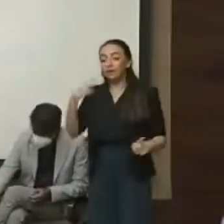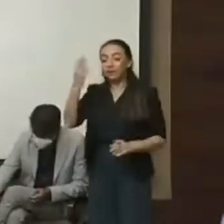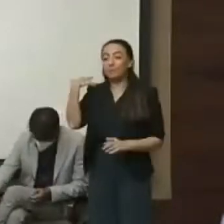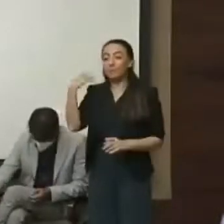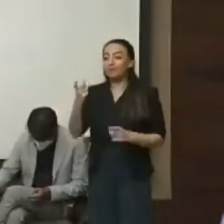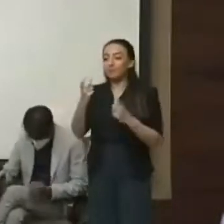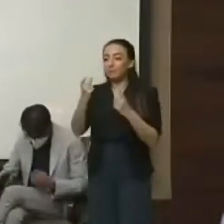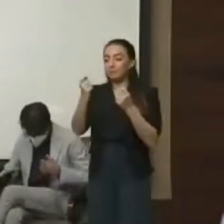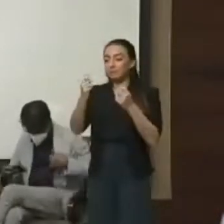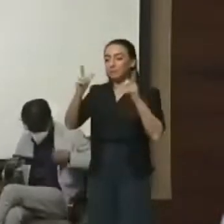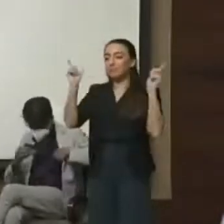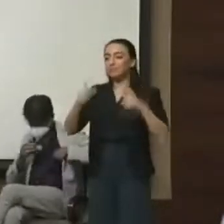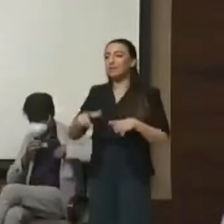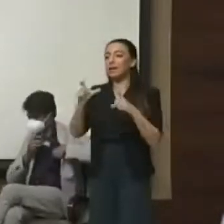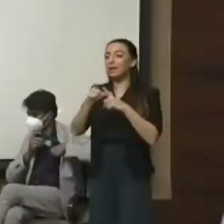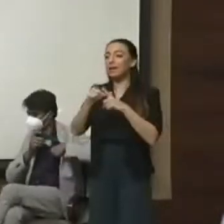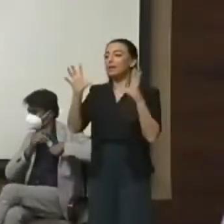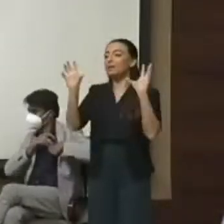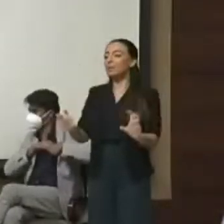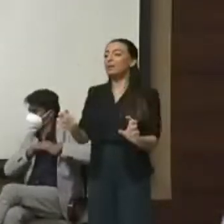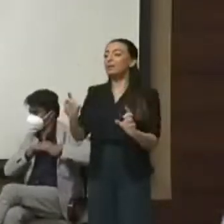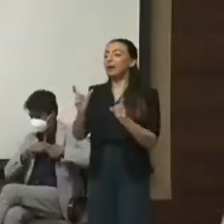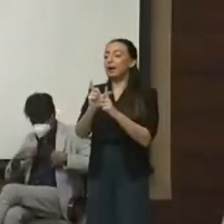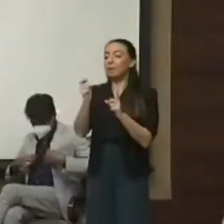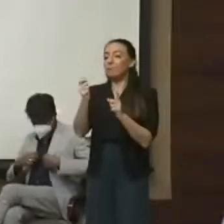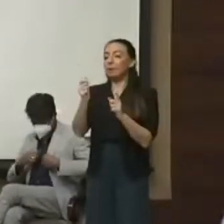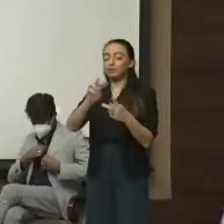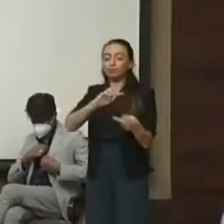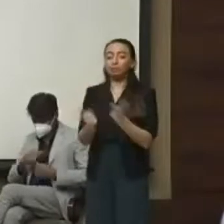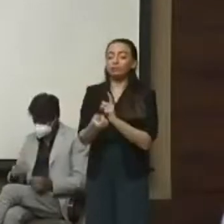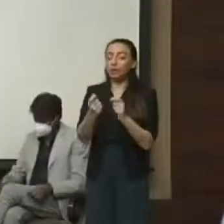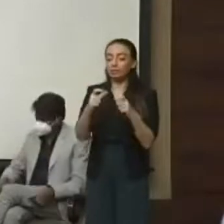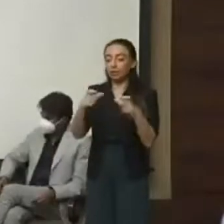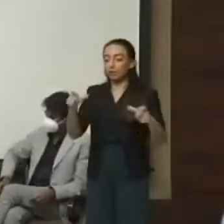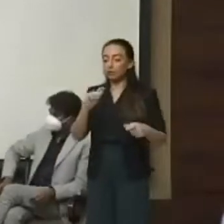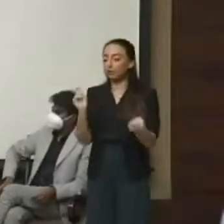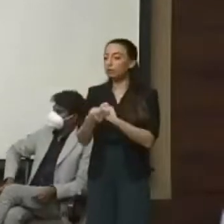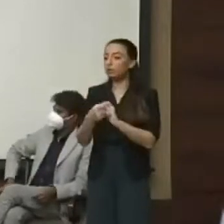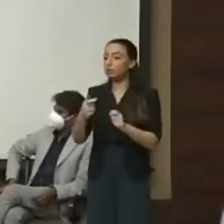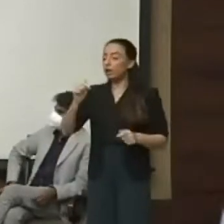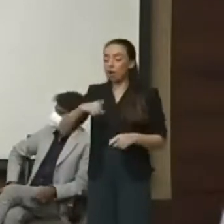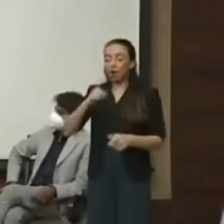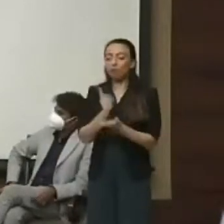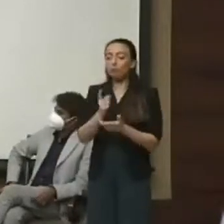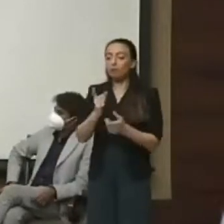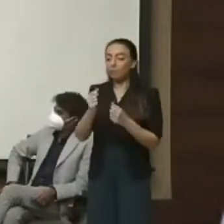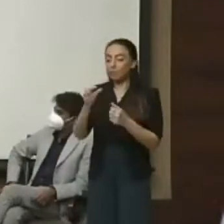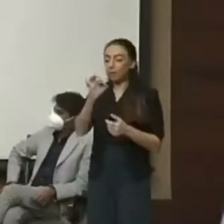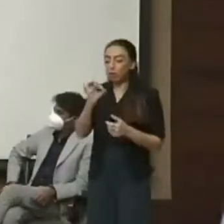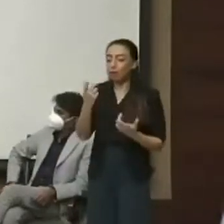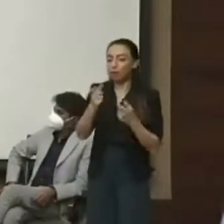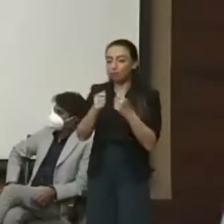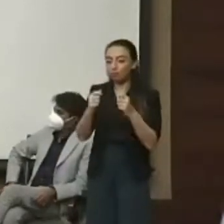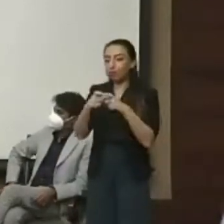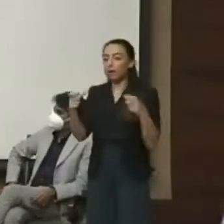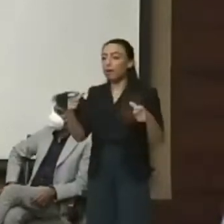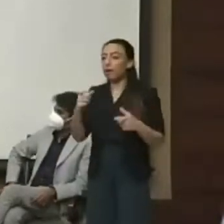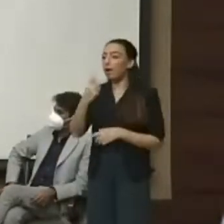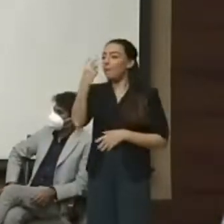demonetization happened. Suddenly, overnight, the currency and the coins became inaccessible for blind